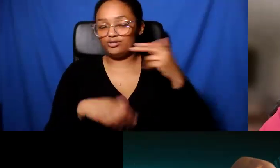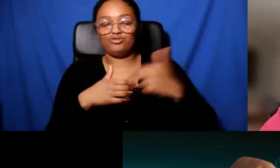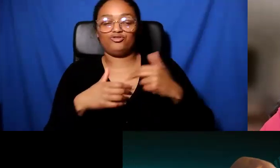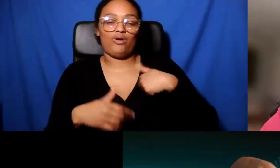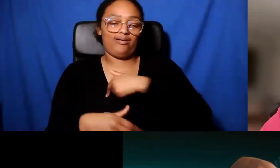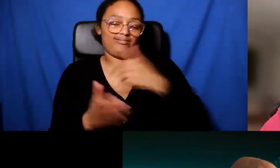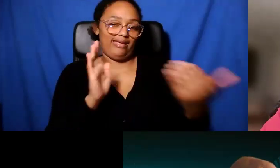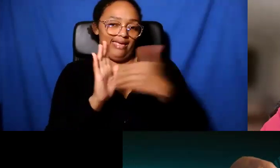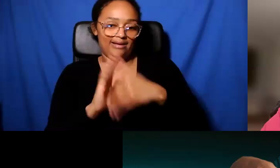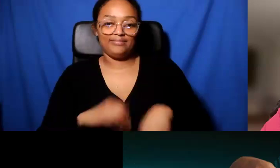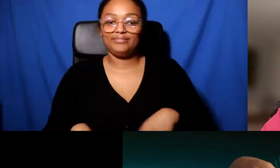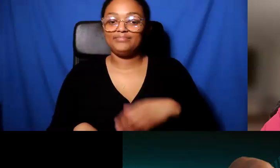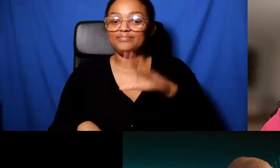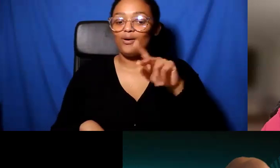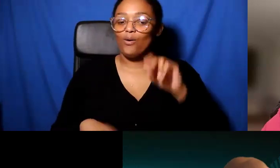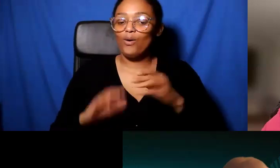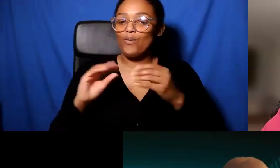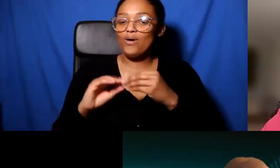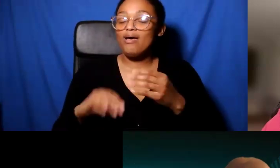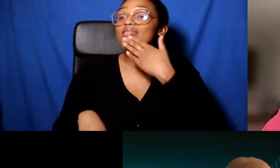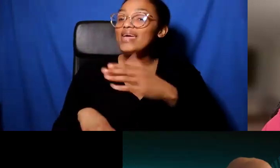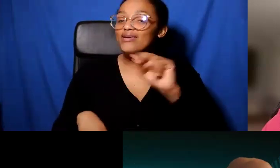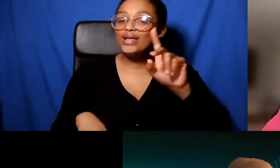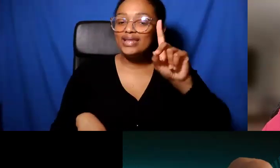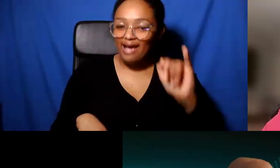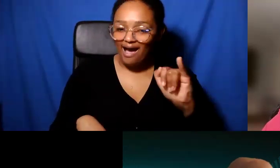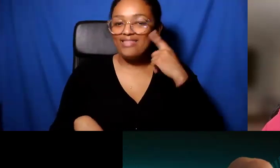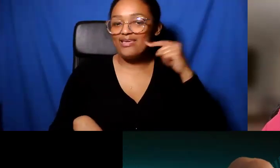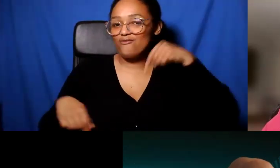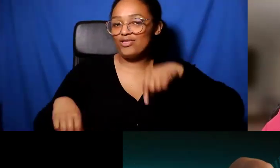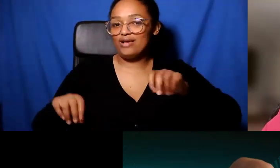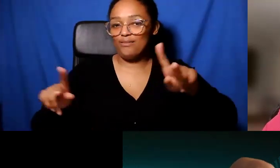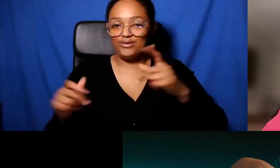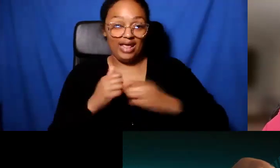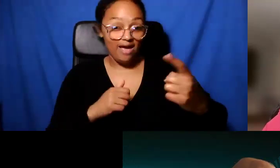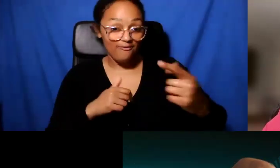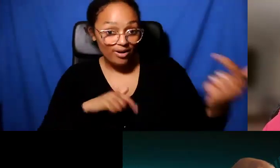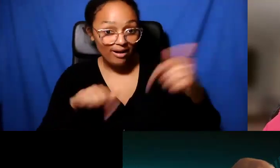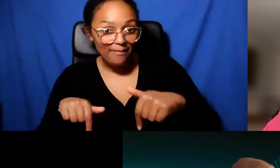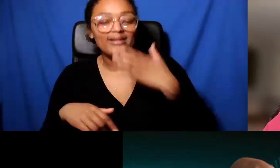Thank you, NDI. Thanks for the opportunity. And thanks for everyone listening and tuning in. I appreciate your time.